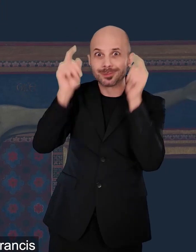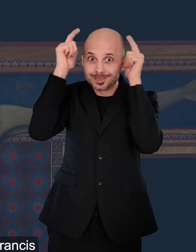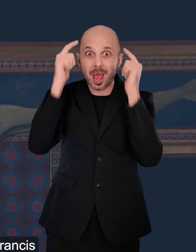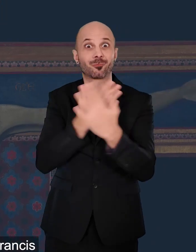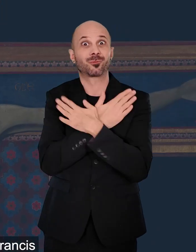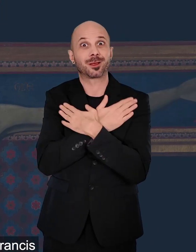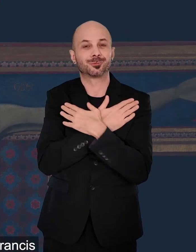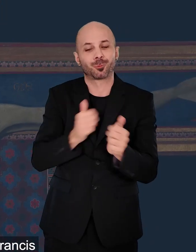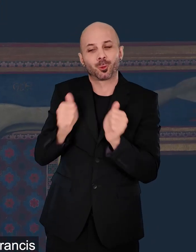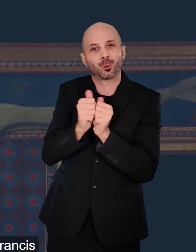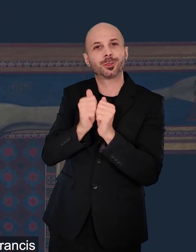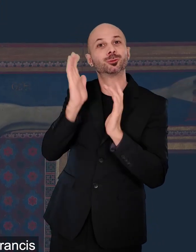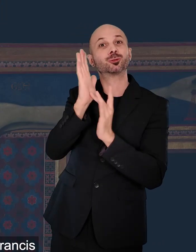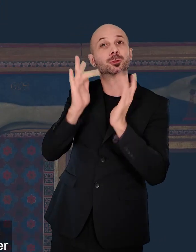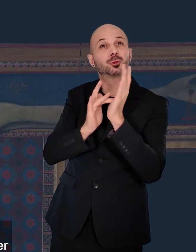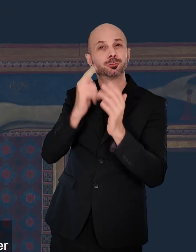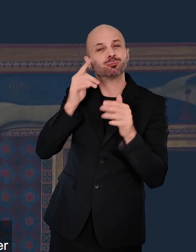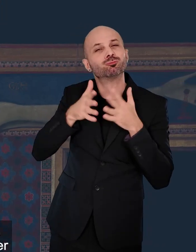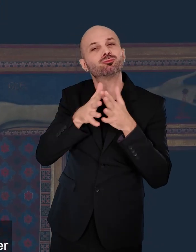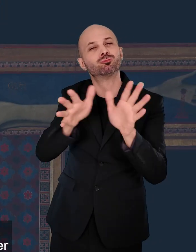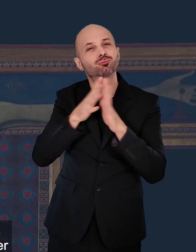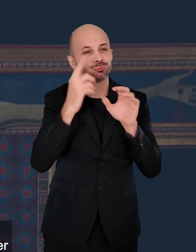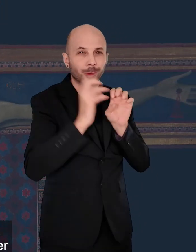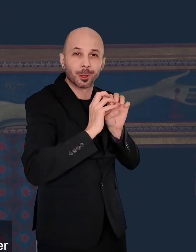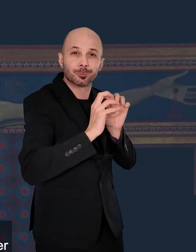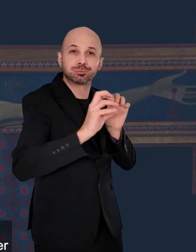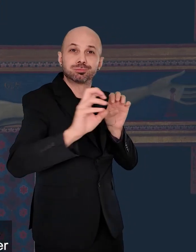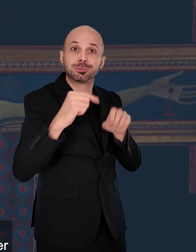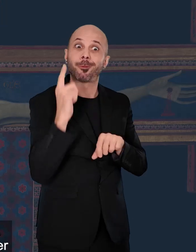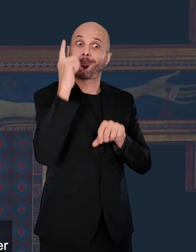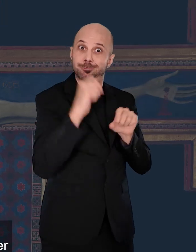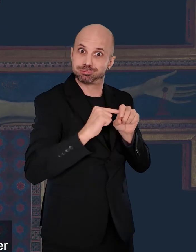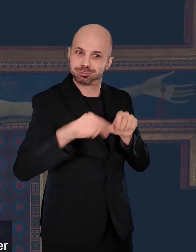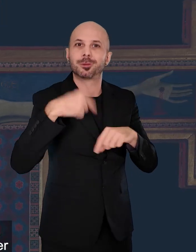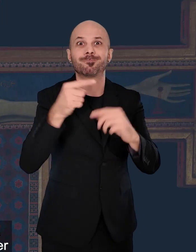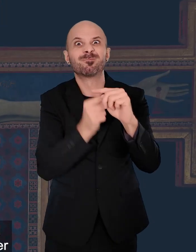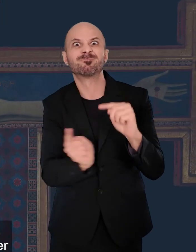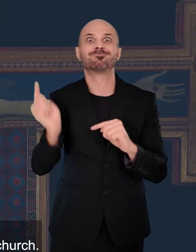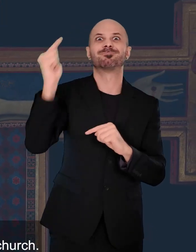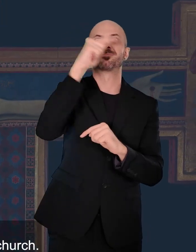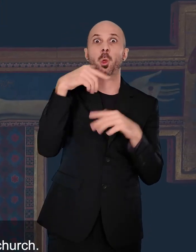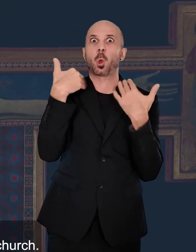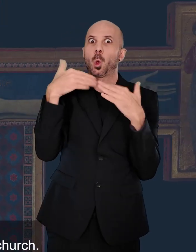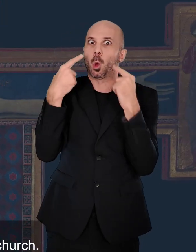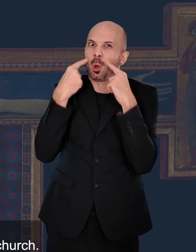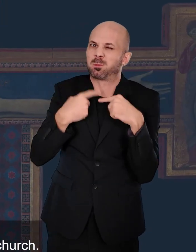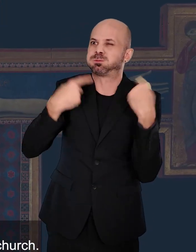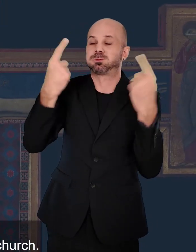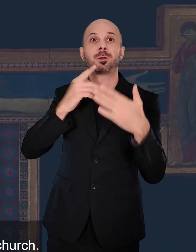the stories of Saint Francis and the stories of Christ, the fundamental forerunner of the famous frescoes painted by